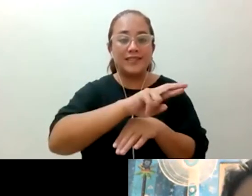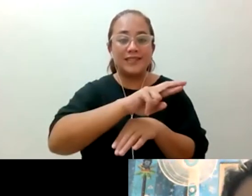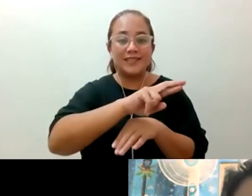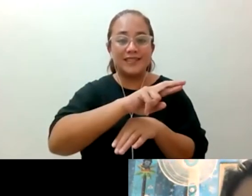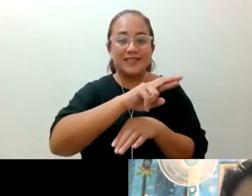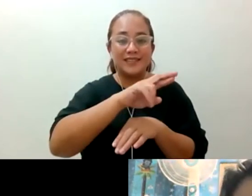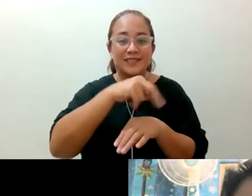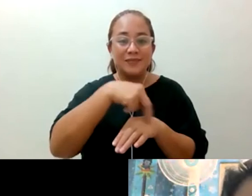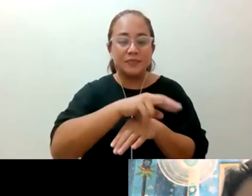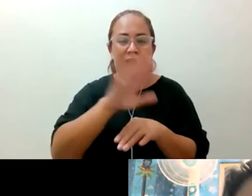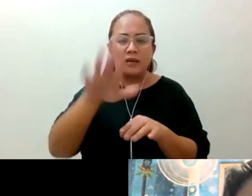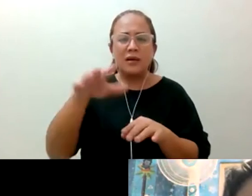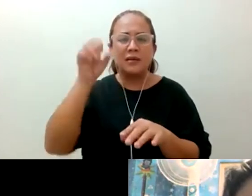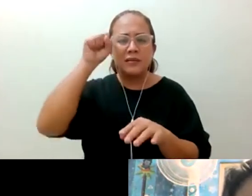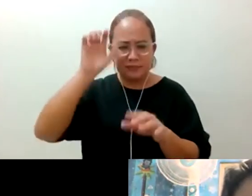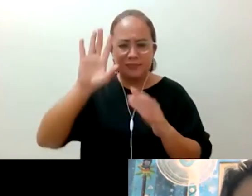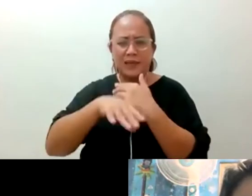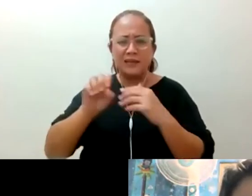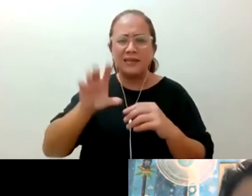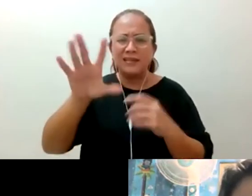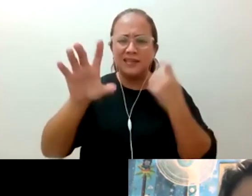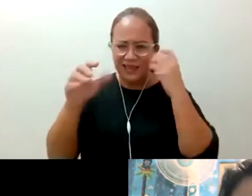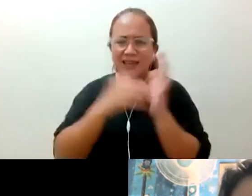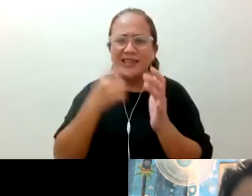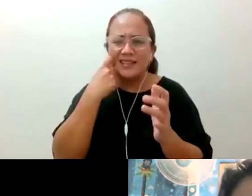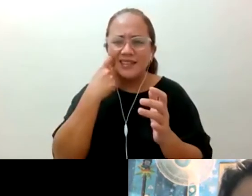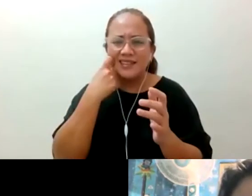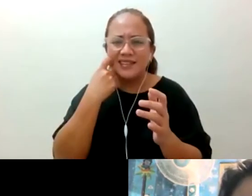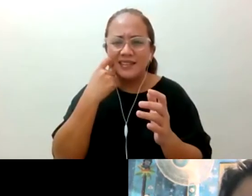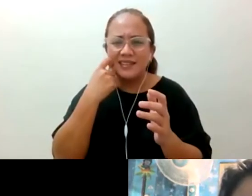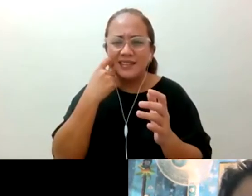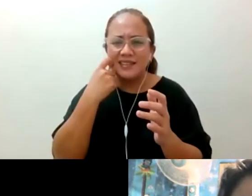Okay, Shot, can you put that back up for a second?